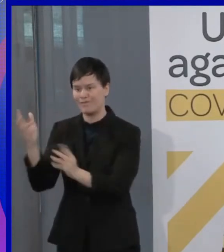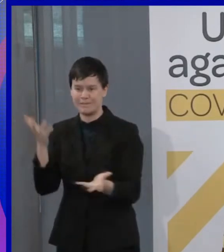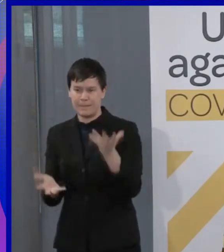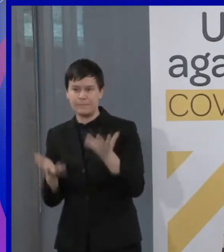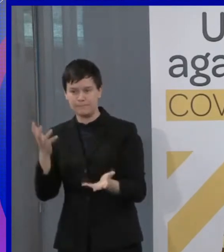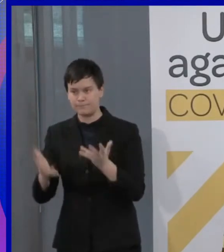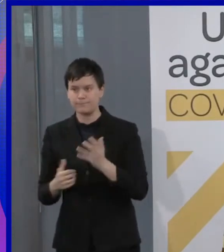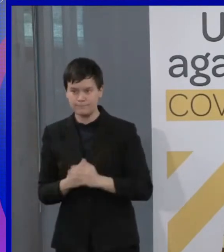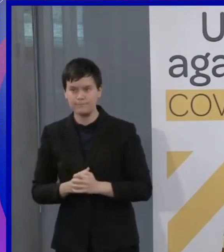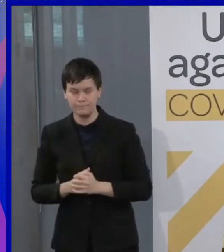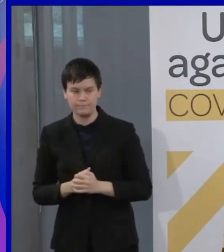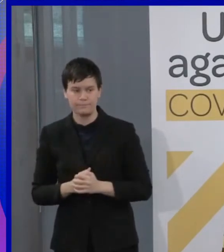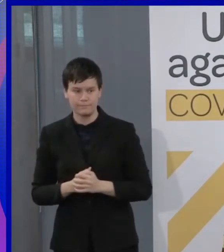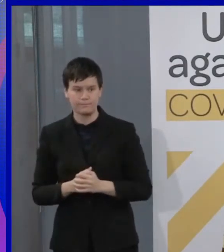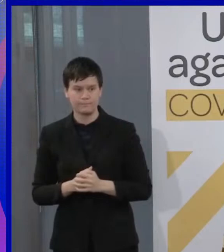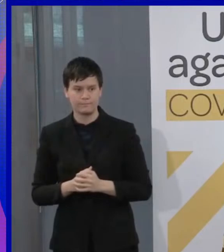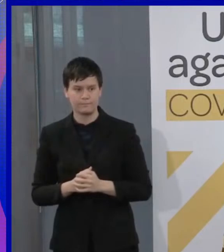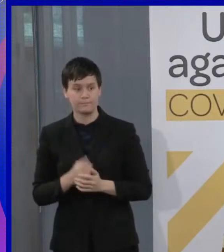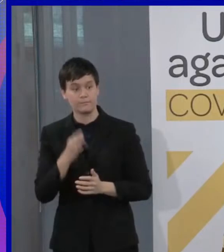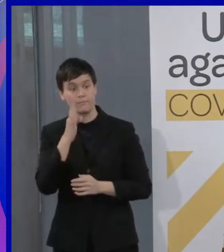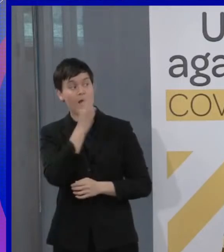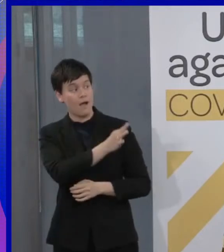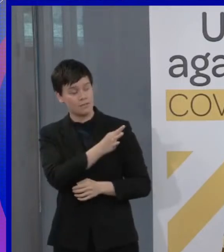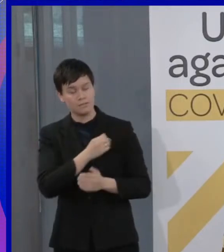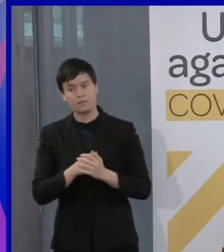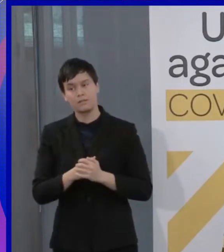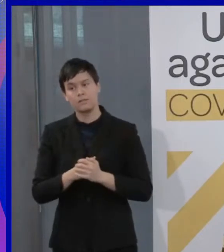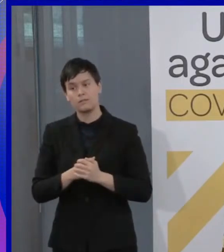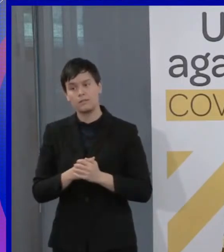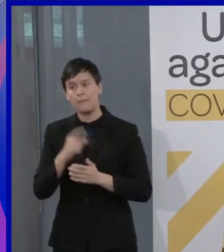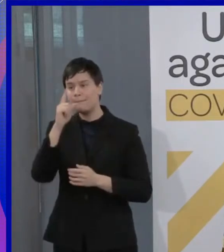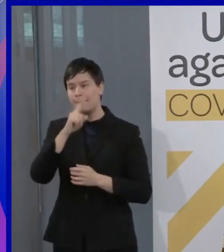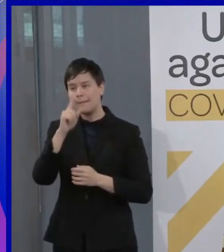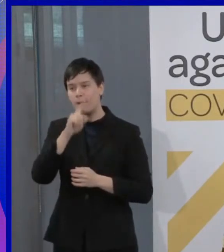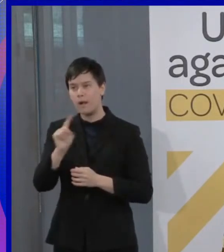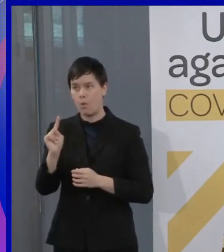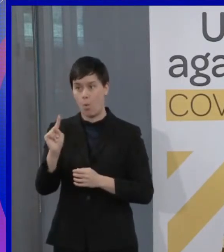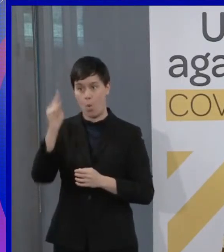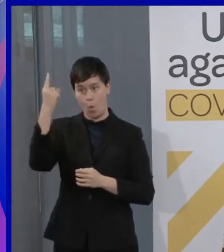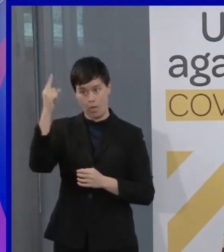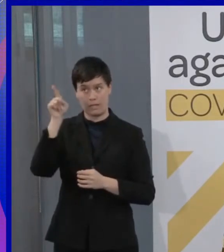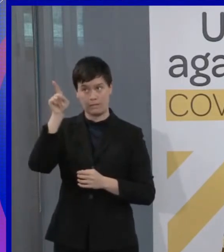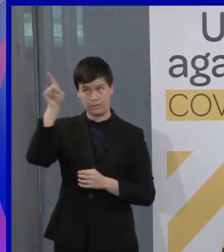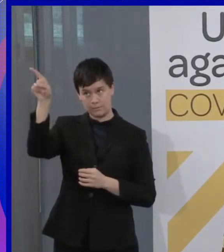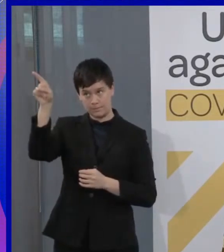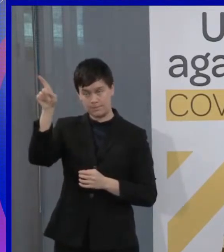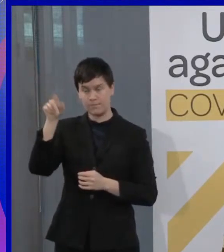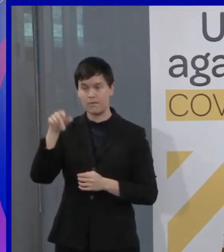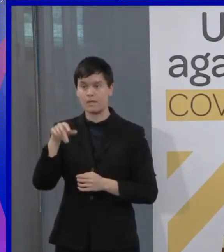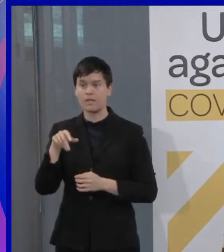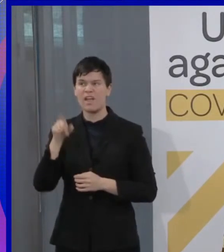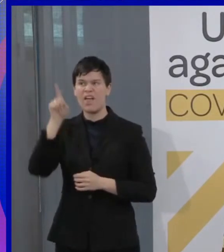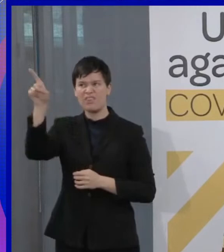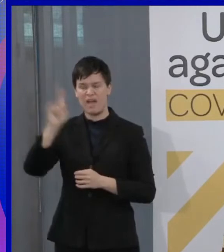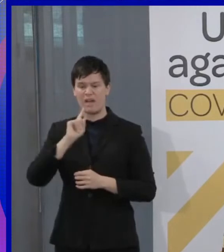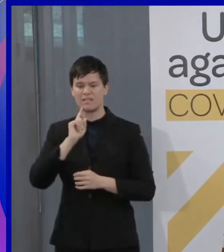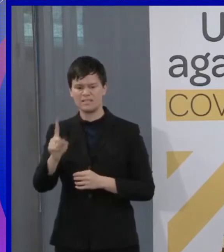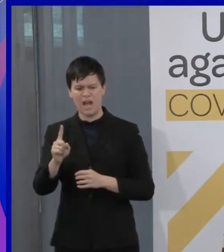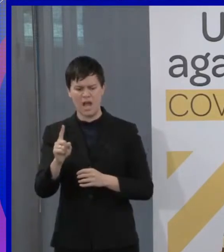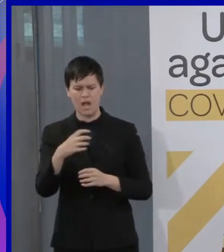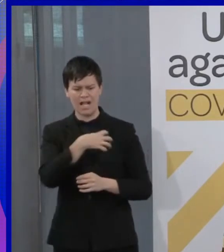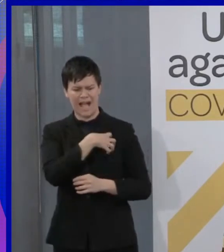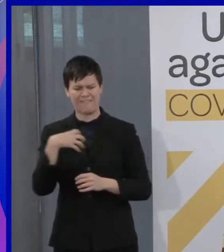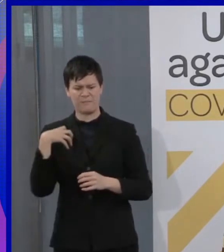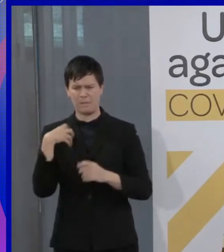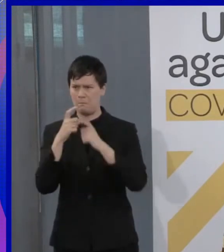other family members. And for people who are in Auckland right now, we've been, some people were asking, they're saying that the government's advice on masks is a little vague. The government's advice is you should